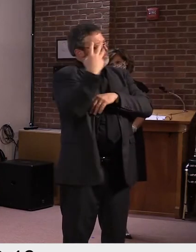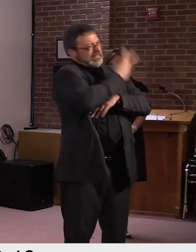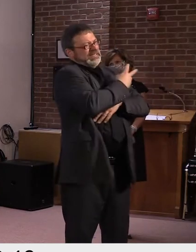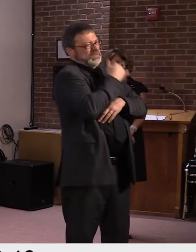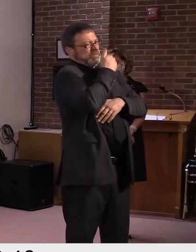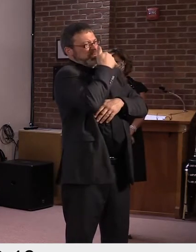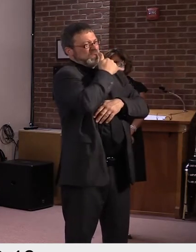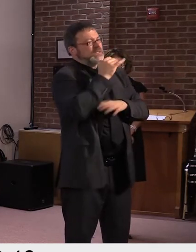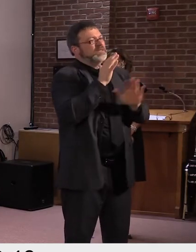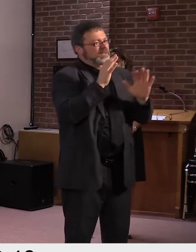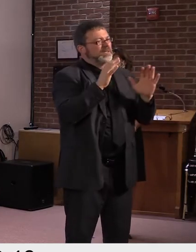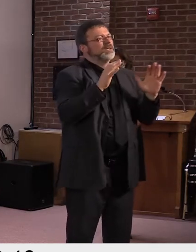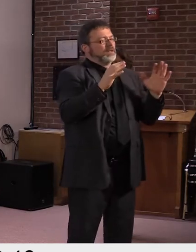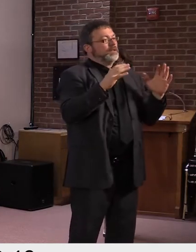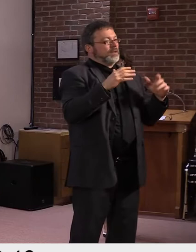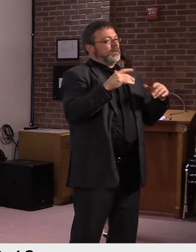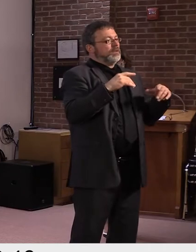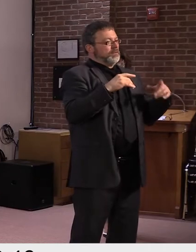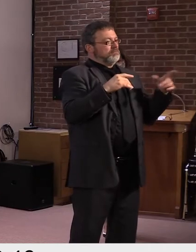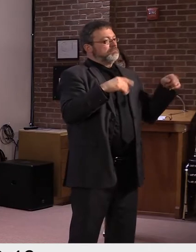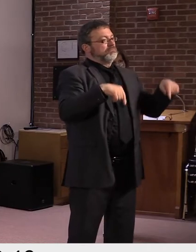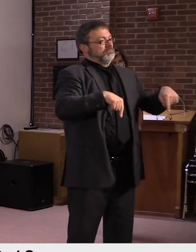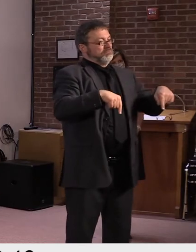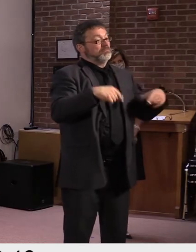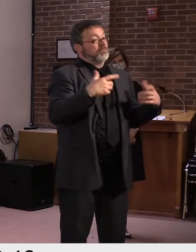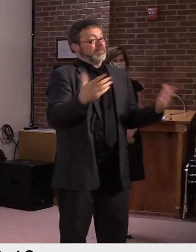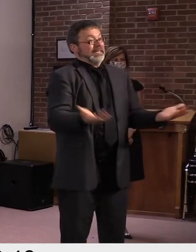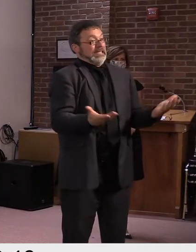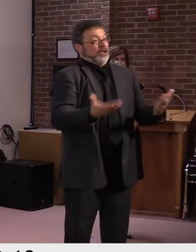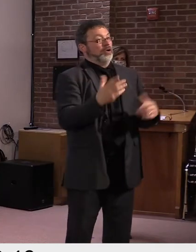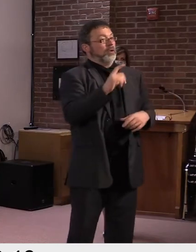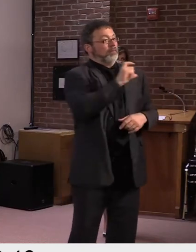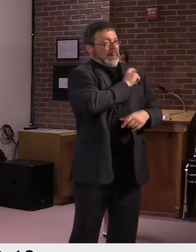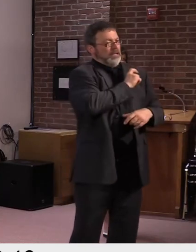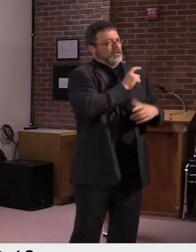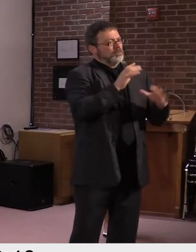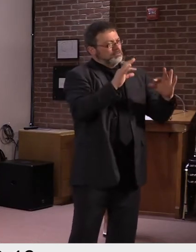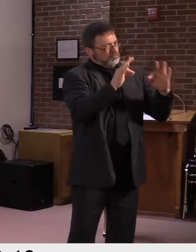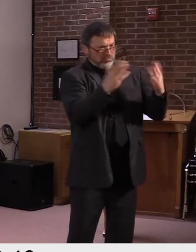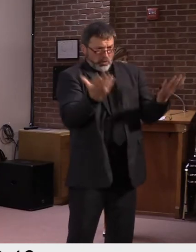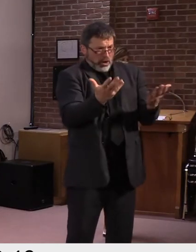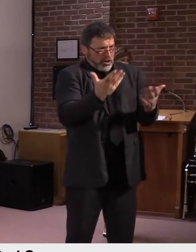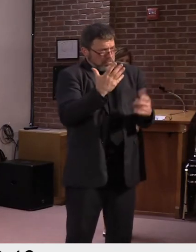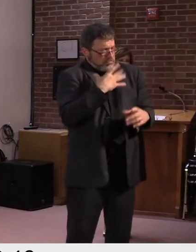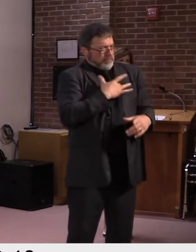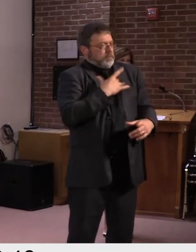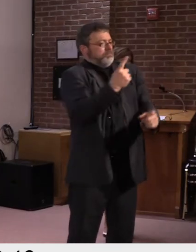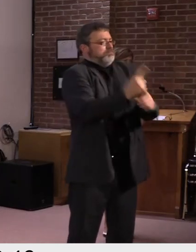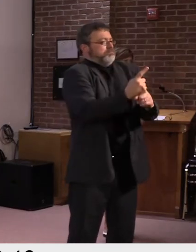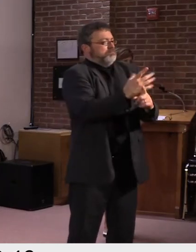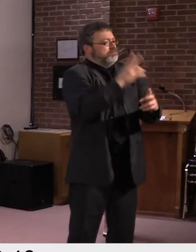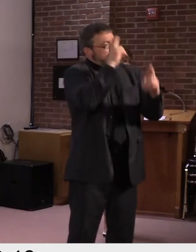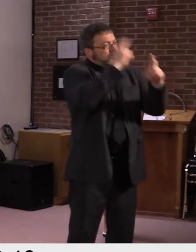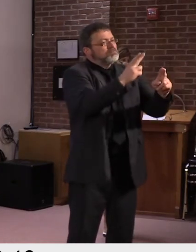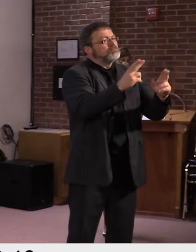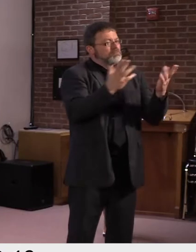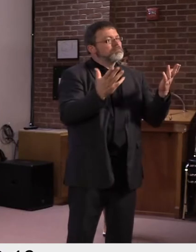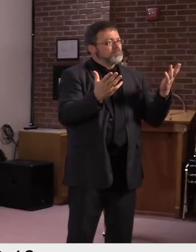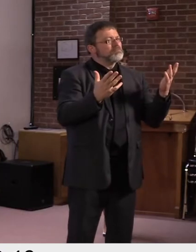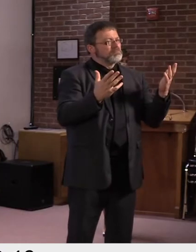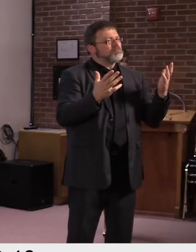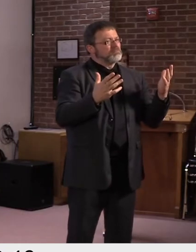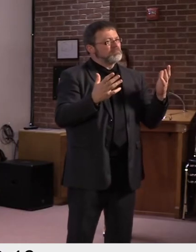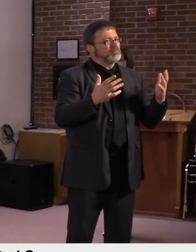took on this was, again, well-meaning, meaningful to many, and did